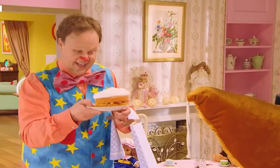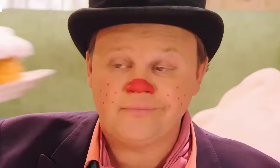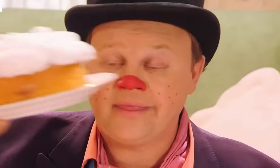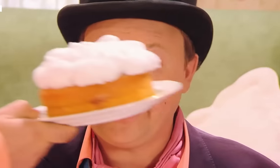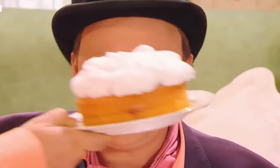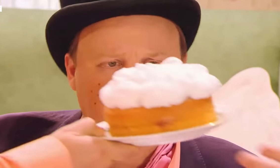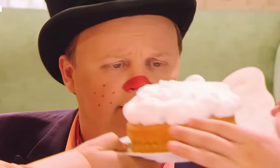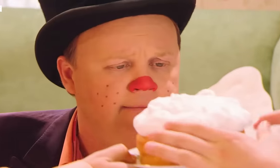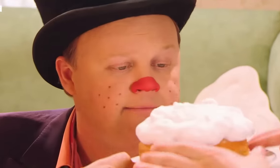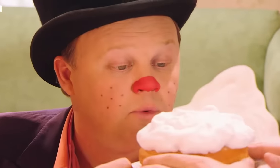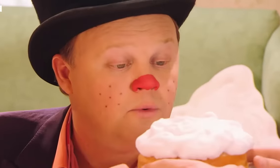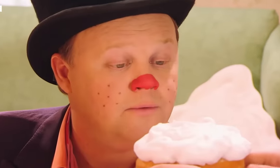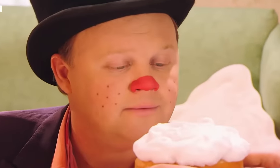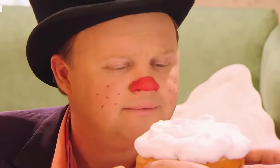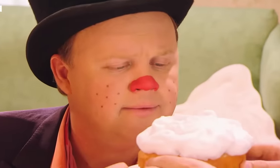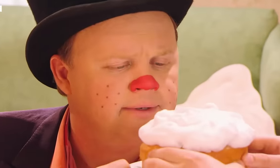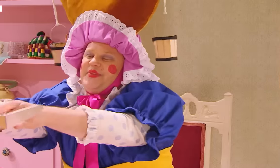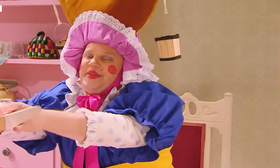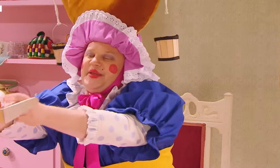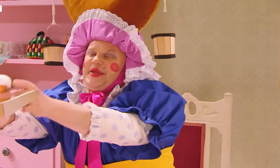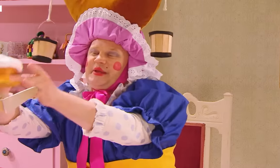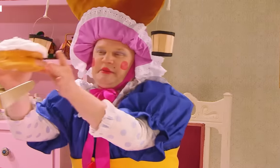Oh, thank you.